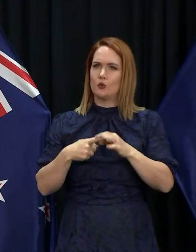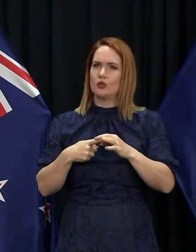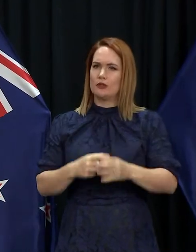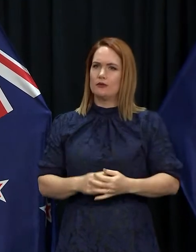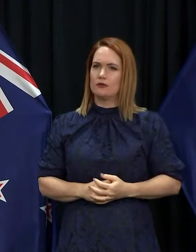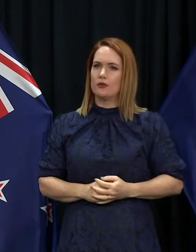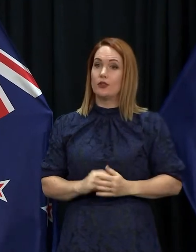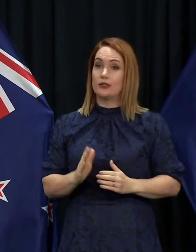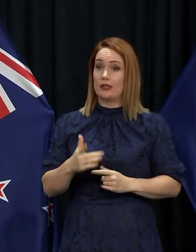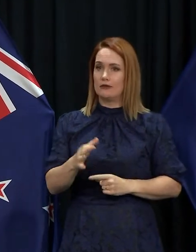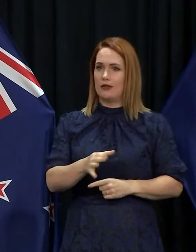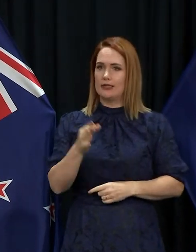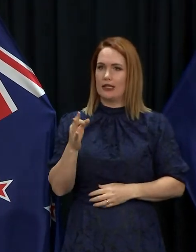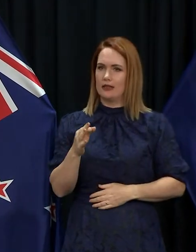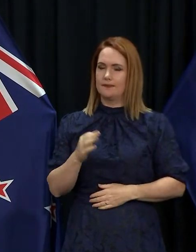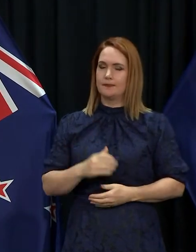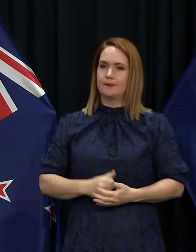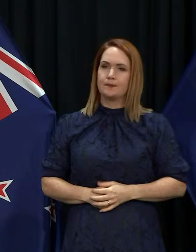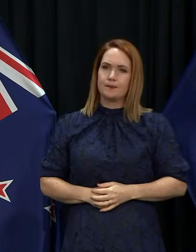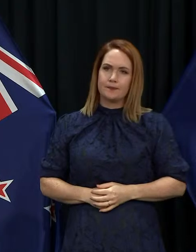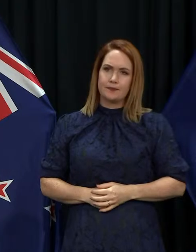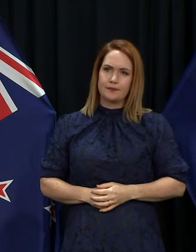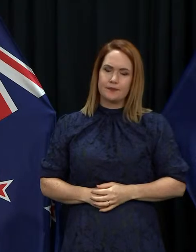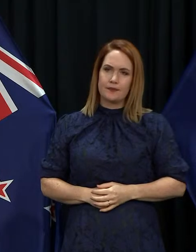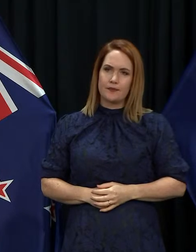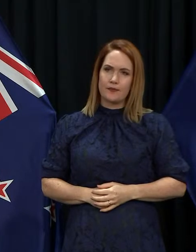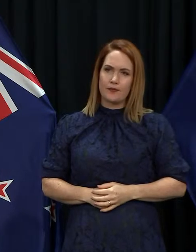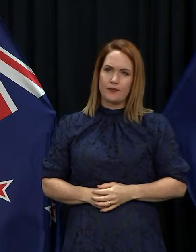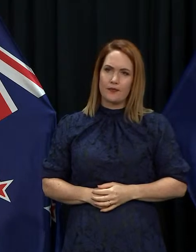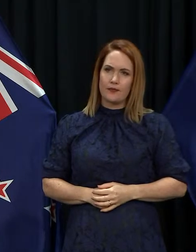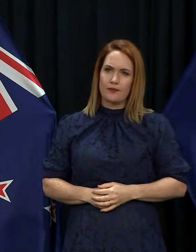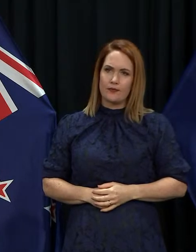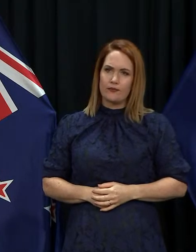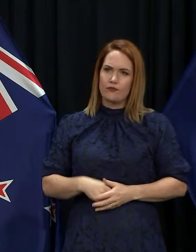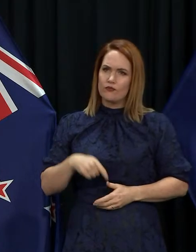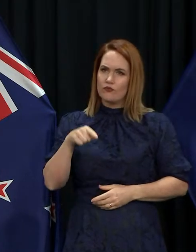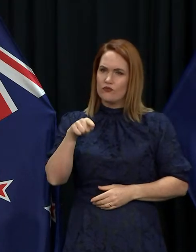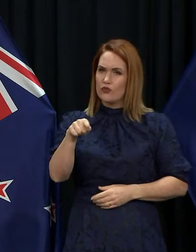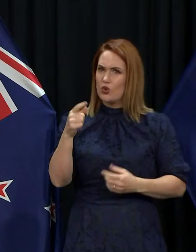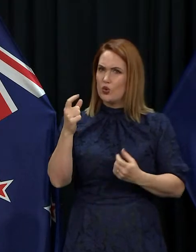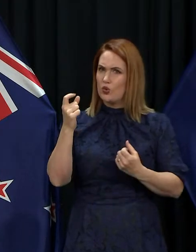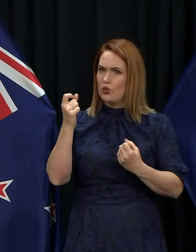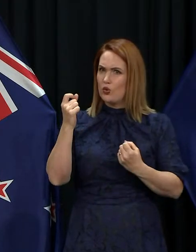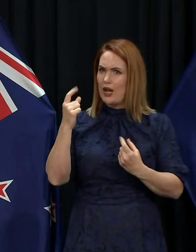finish. Second to that, I mean, do you have any actual sense of how much